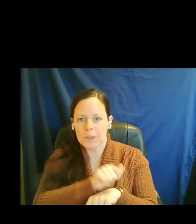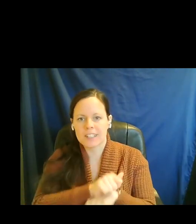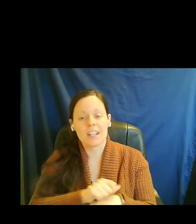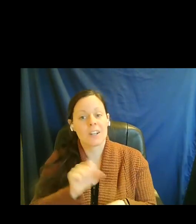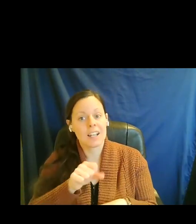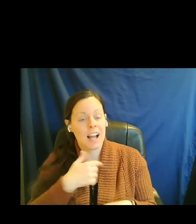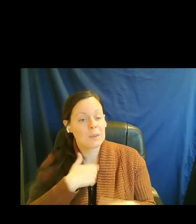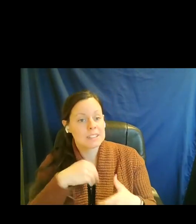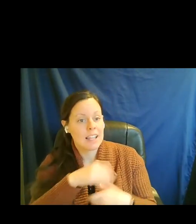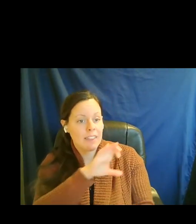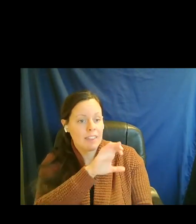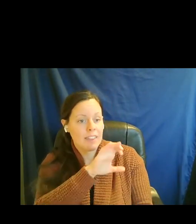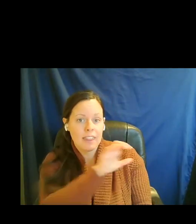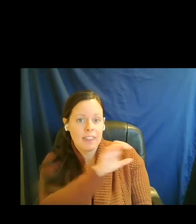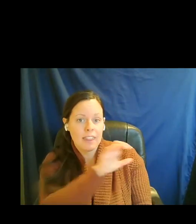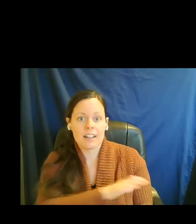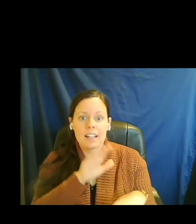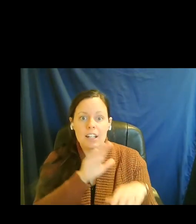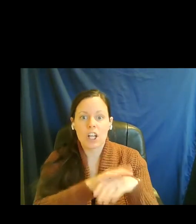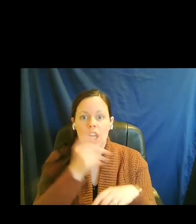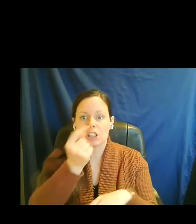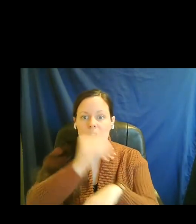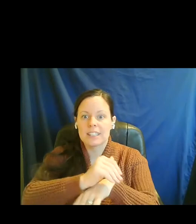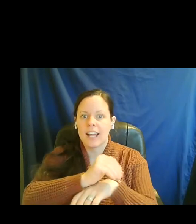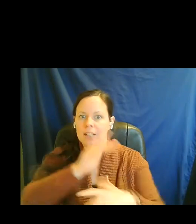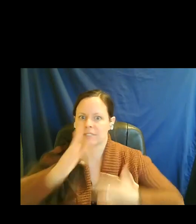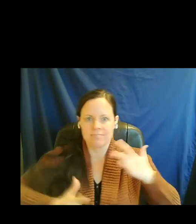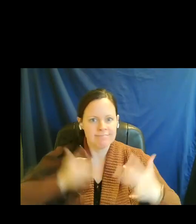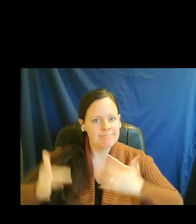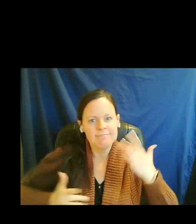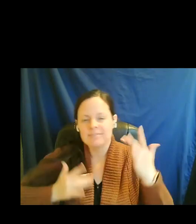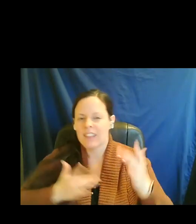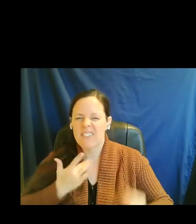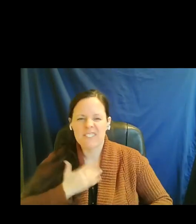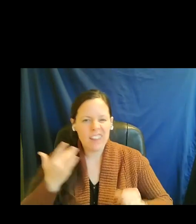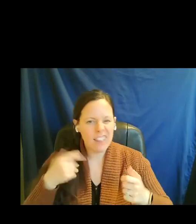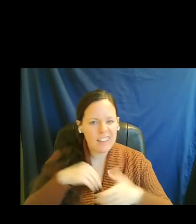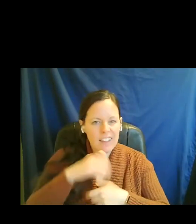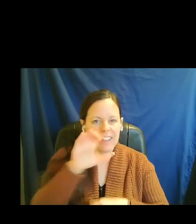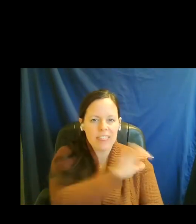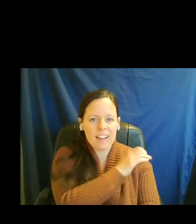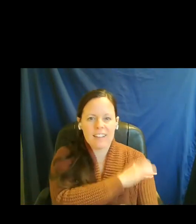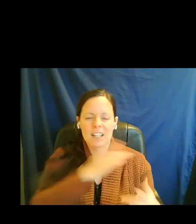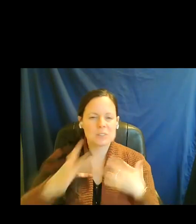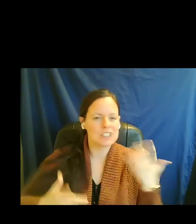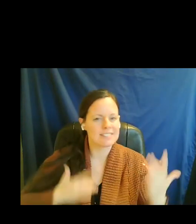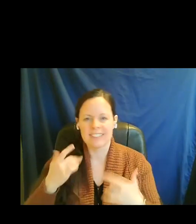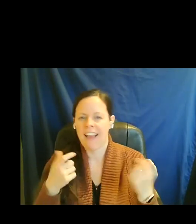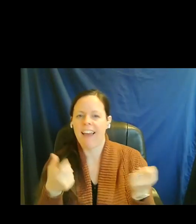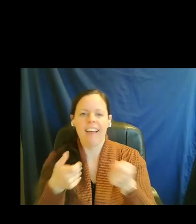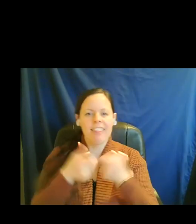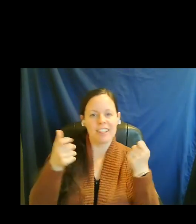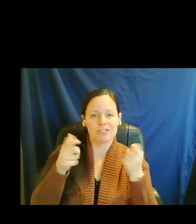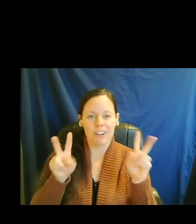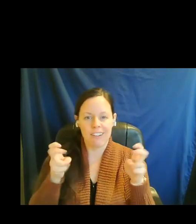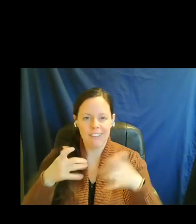clinic on Tuesday night, and it was just electric. The feeling in the clinic was electric. And I know I was talking to some folks that were